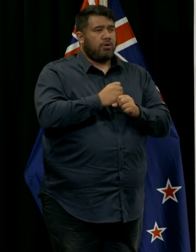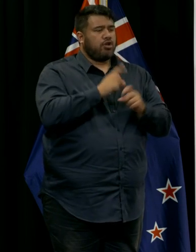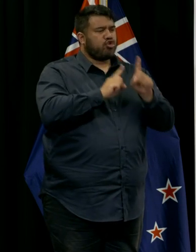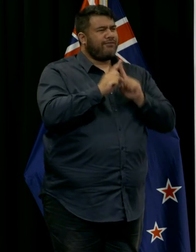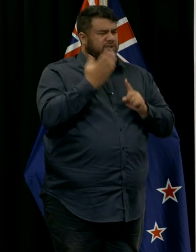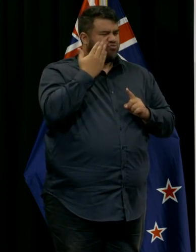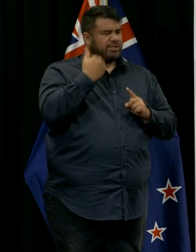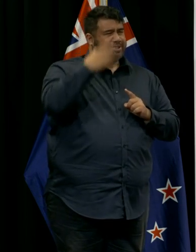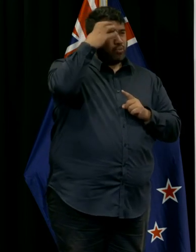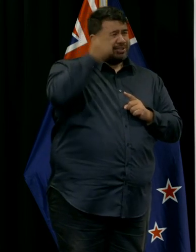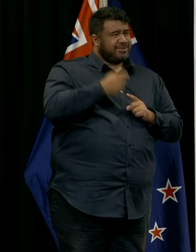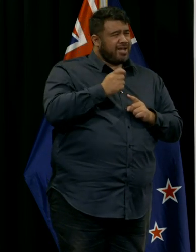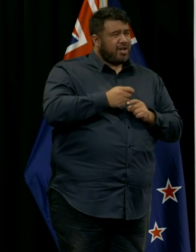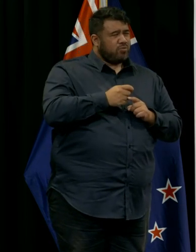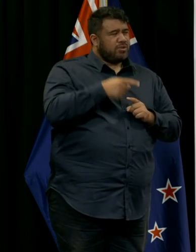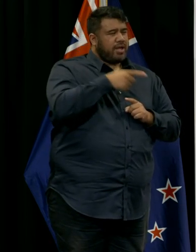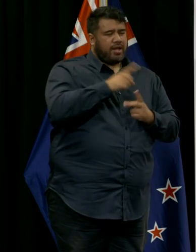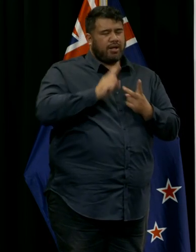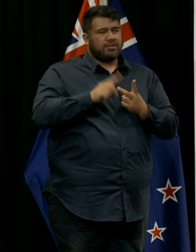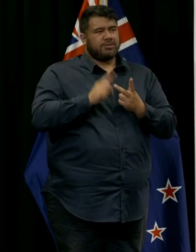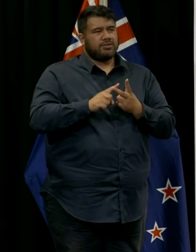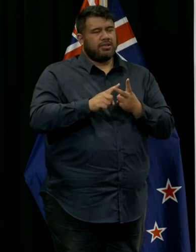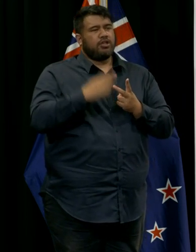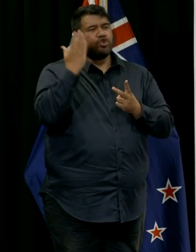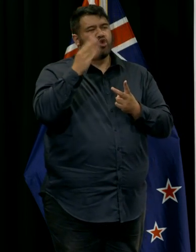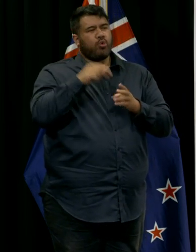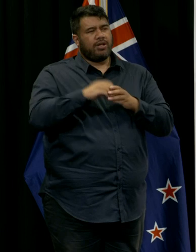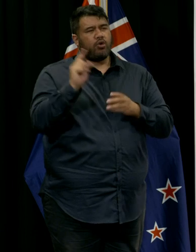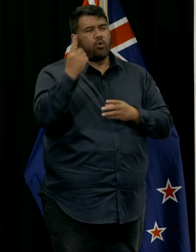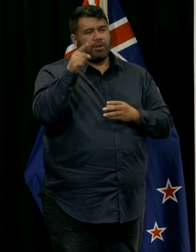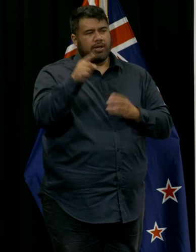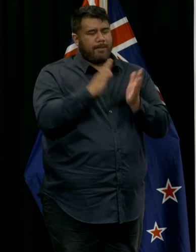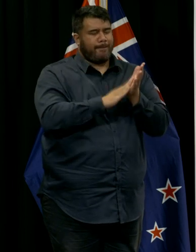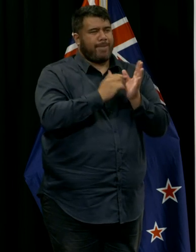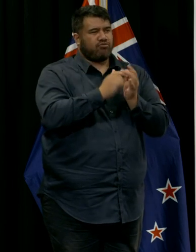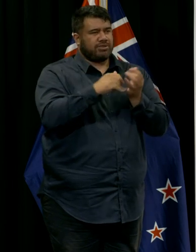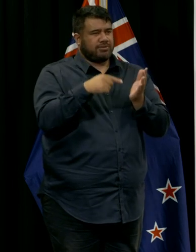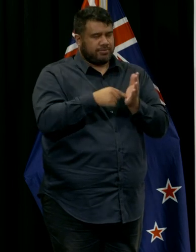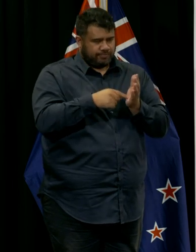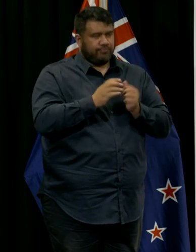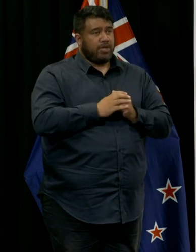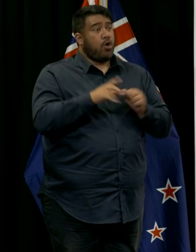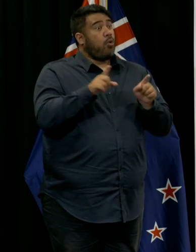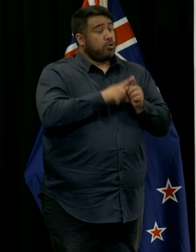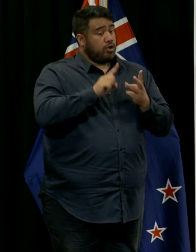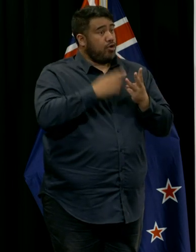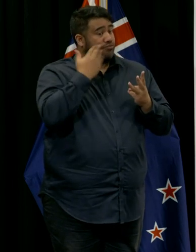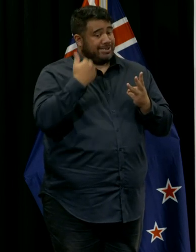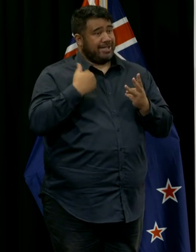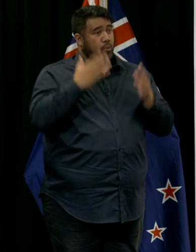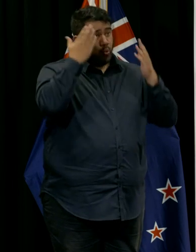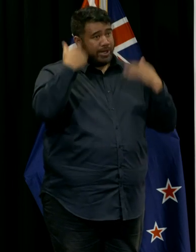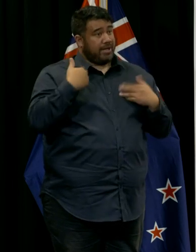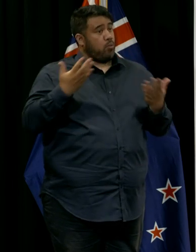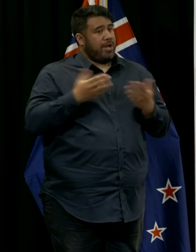that was in Queenstown earlier this month. There is also a number of people who were at a wedding in Wellington